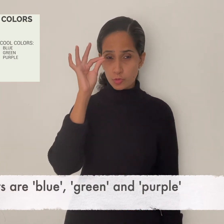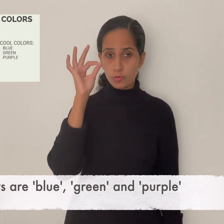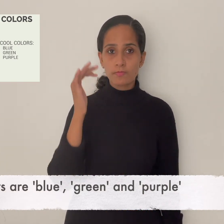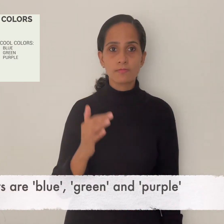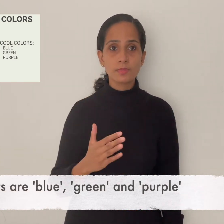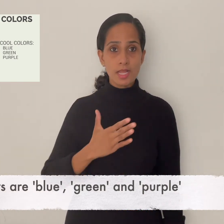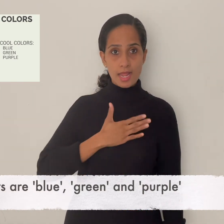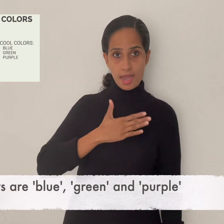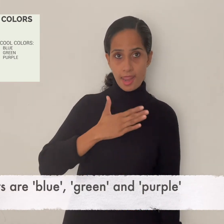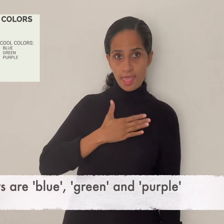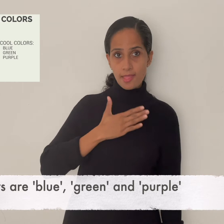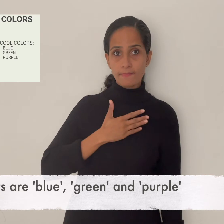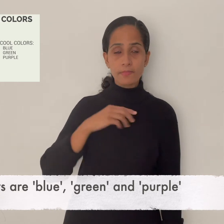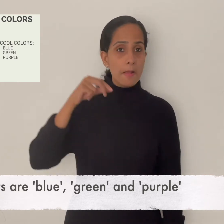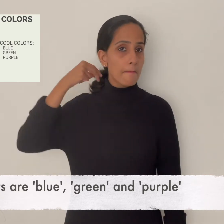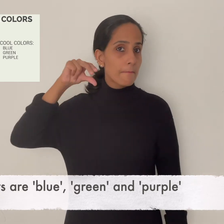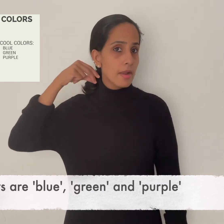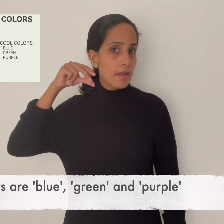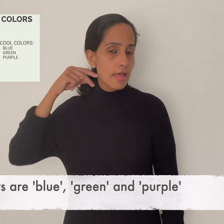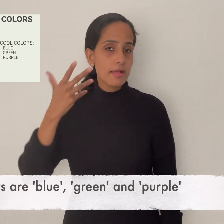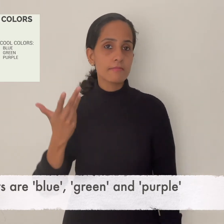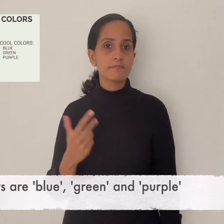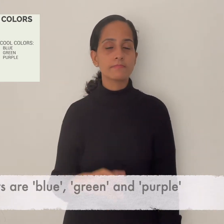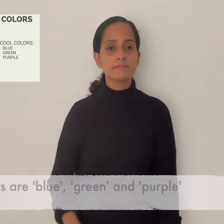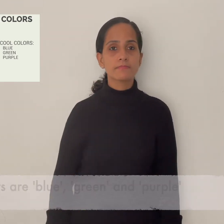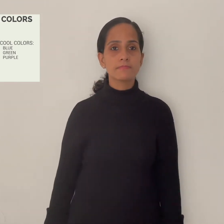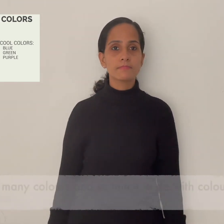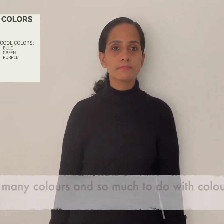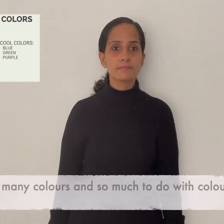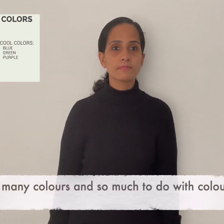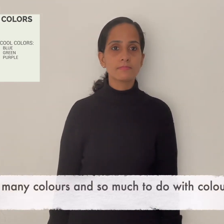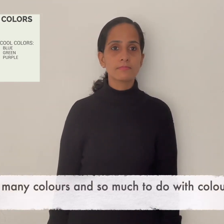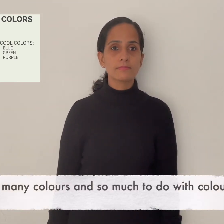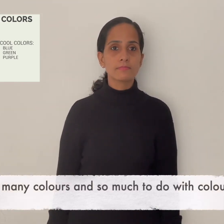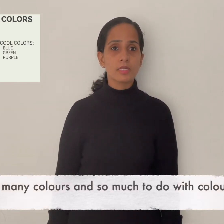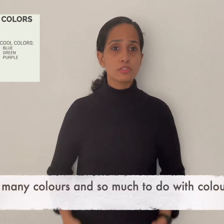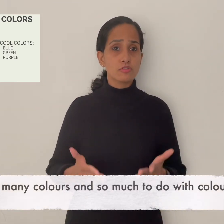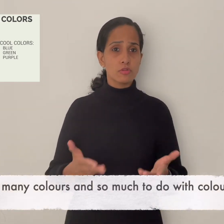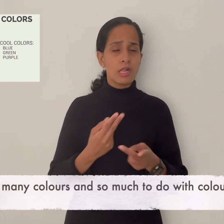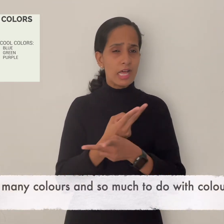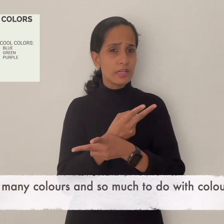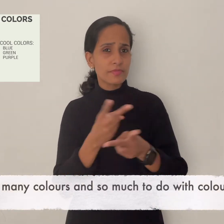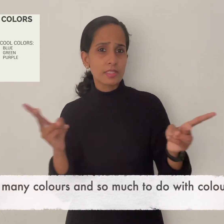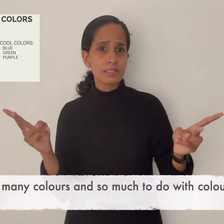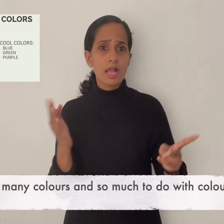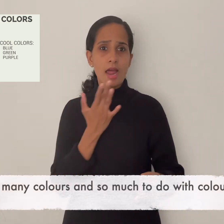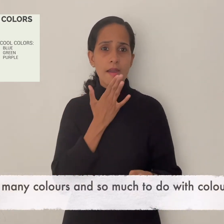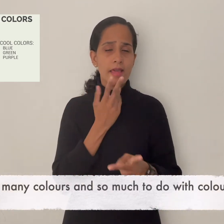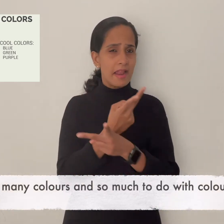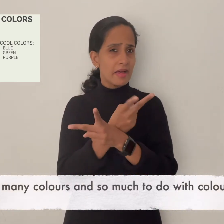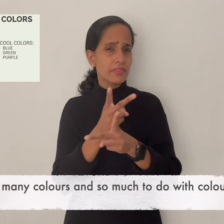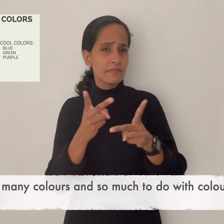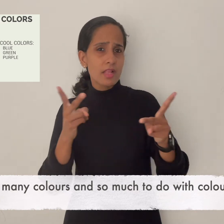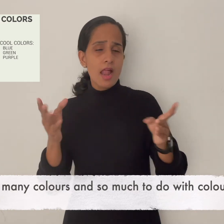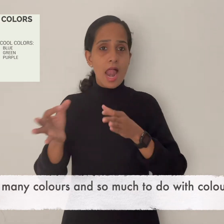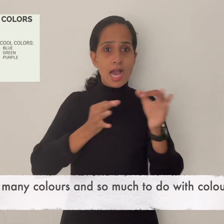green and purple. There are so many colors and so much to do